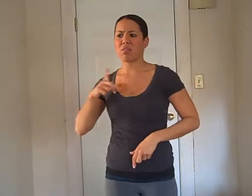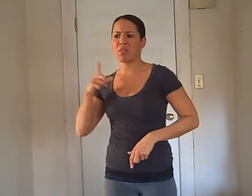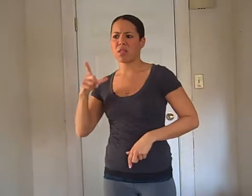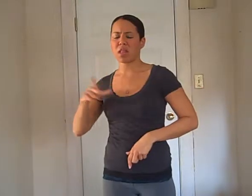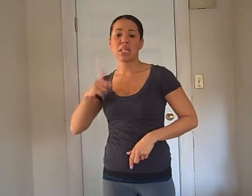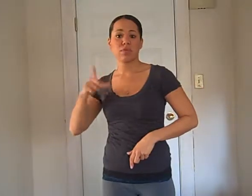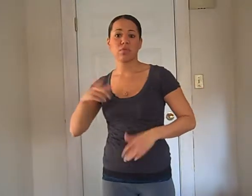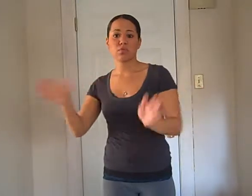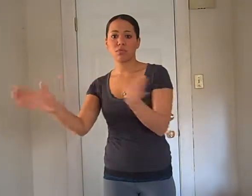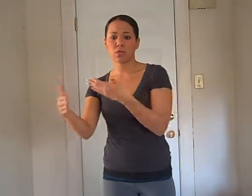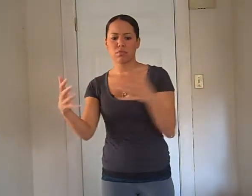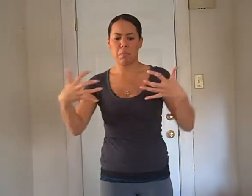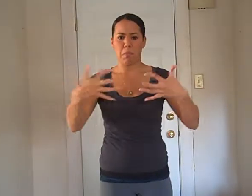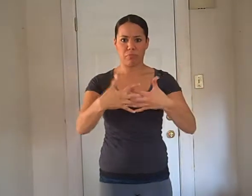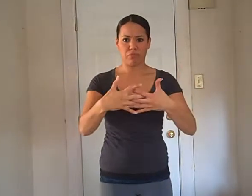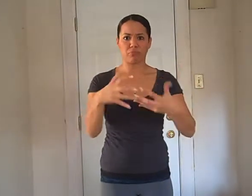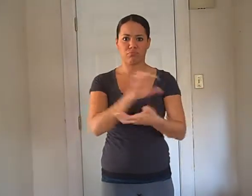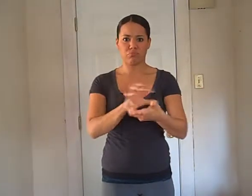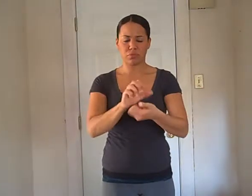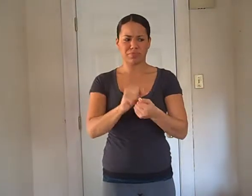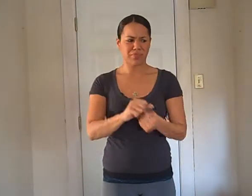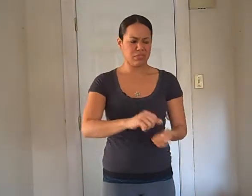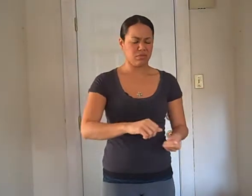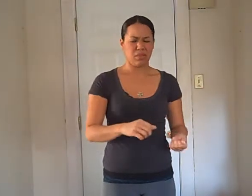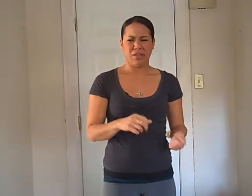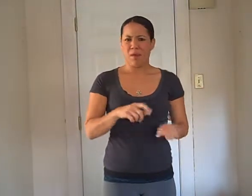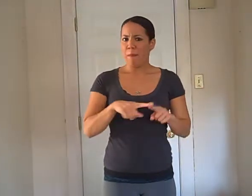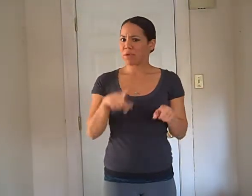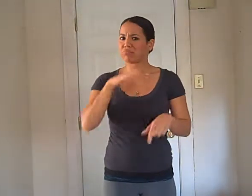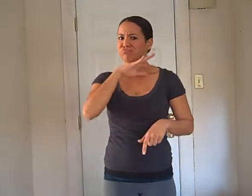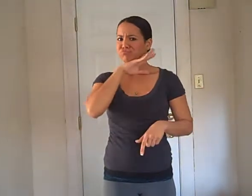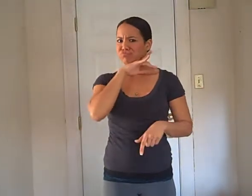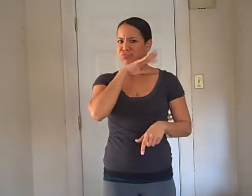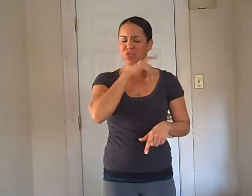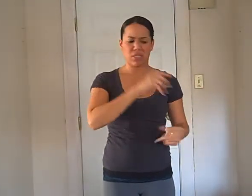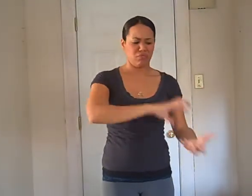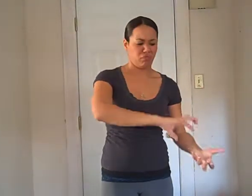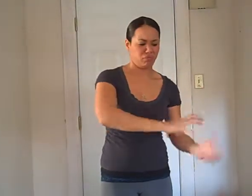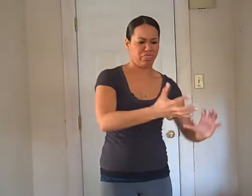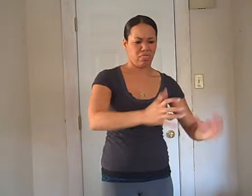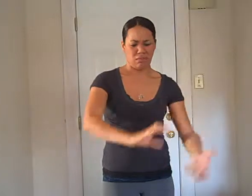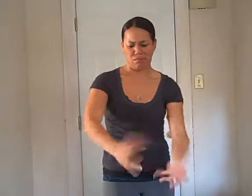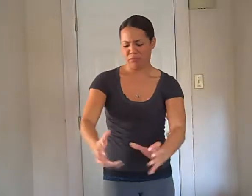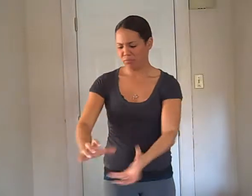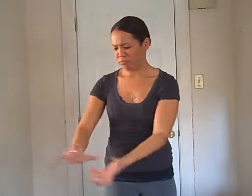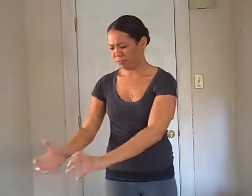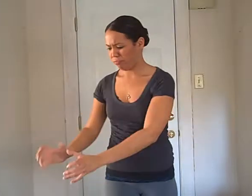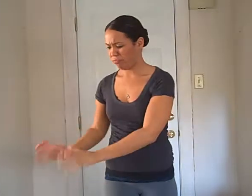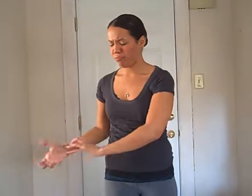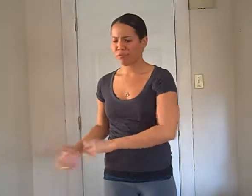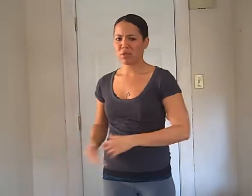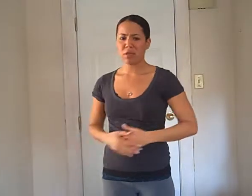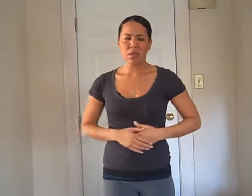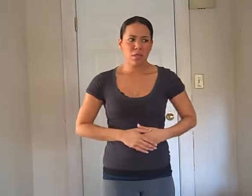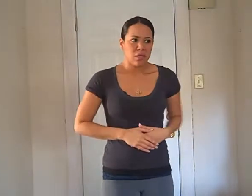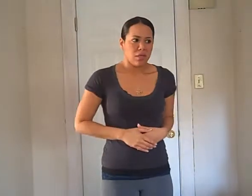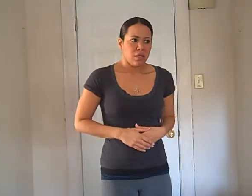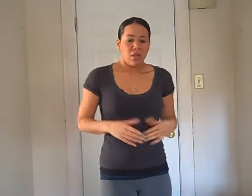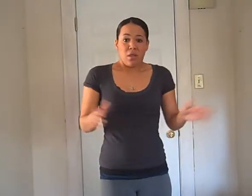than the kitchen. Though much smaller and entirely round, the room somewhat resembled the room of requirement on the